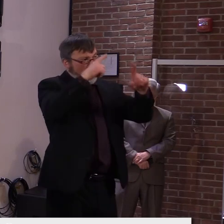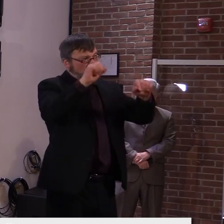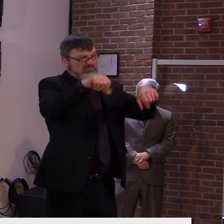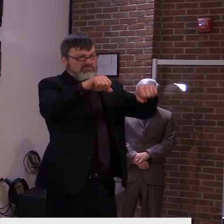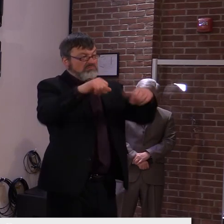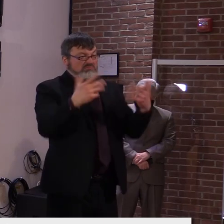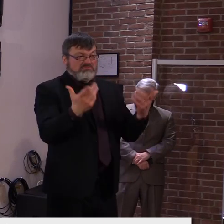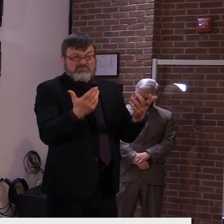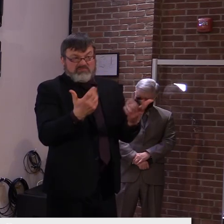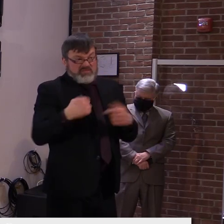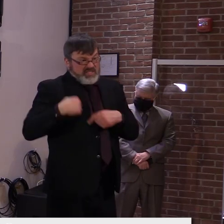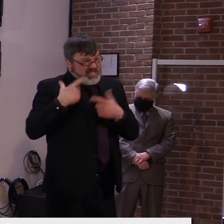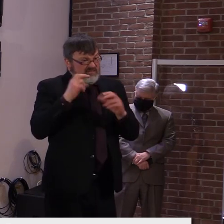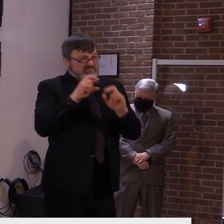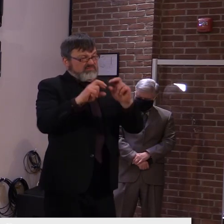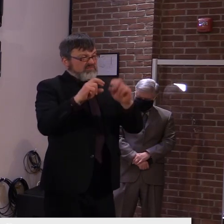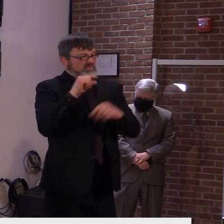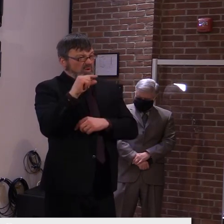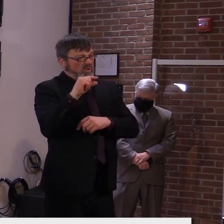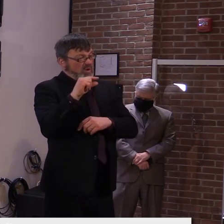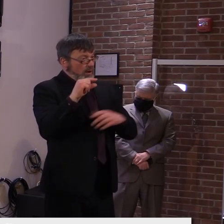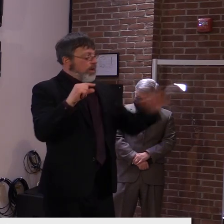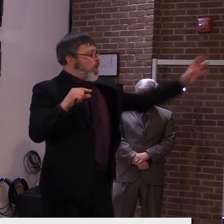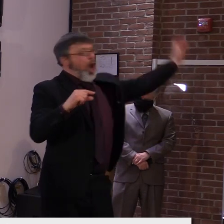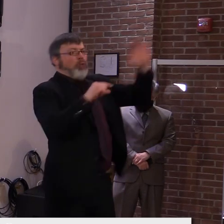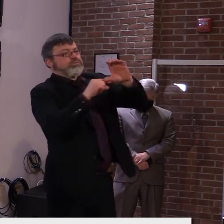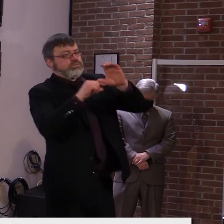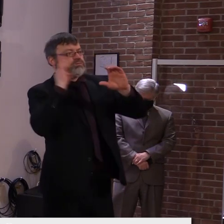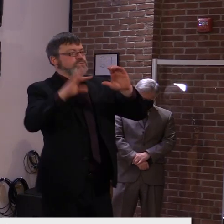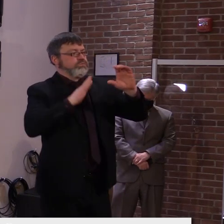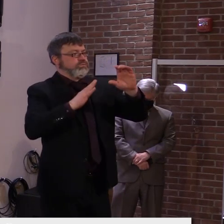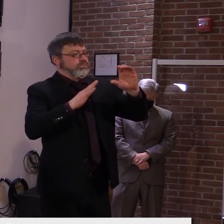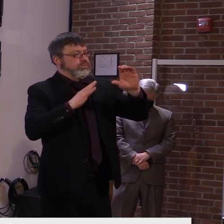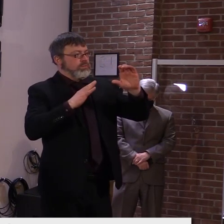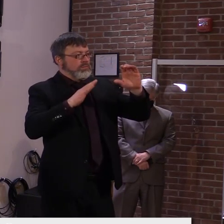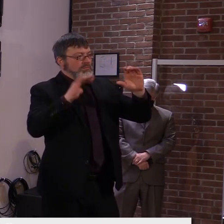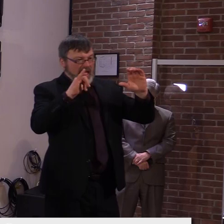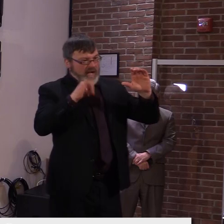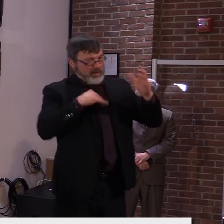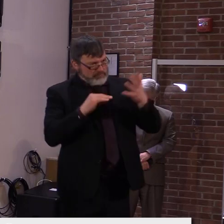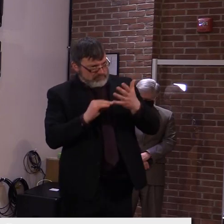additional resources now, and that would be my highest priority.